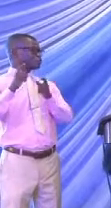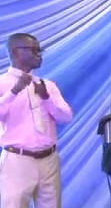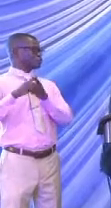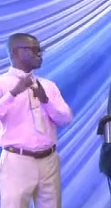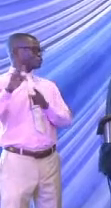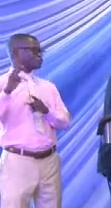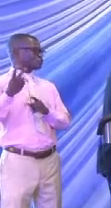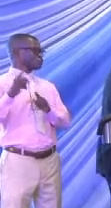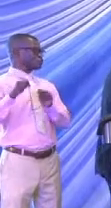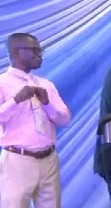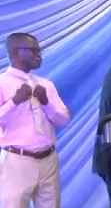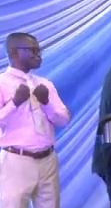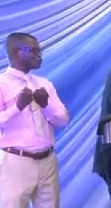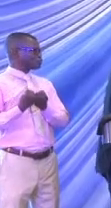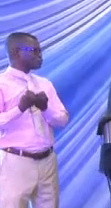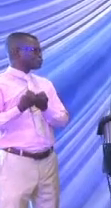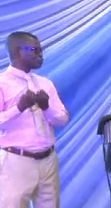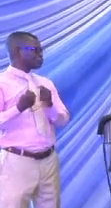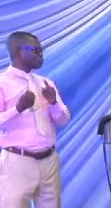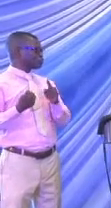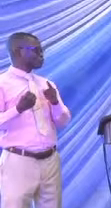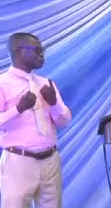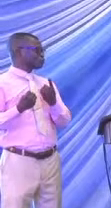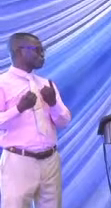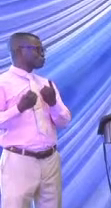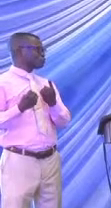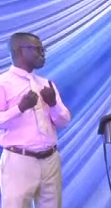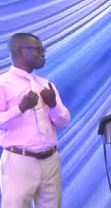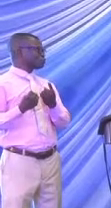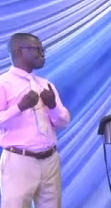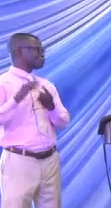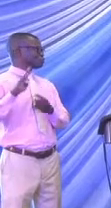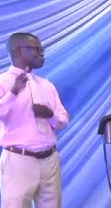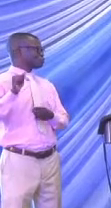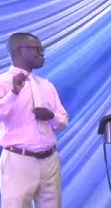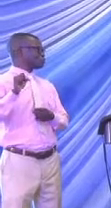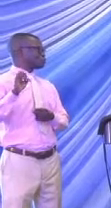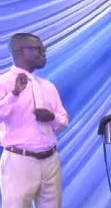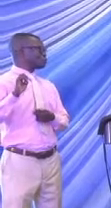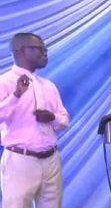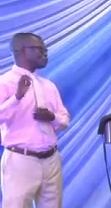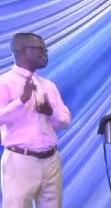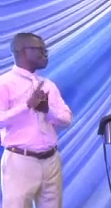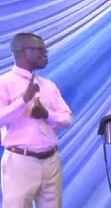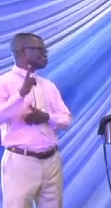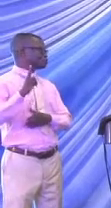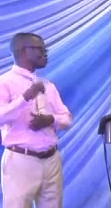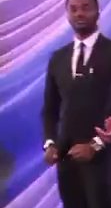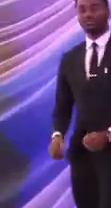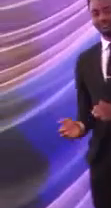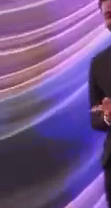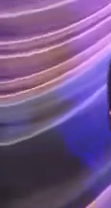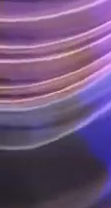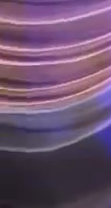team. The first teamer is Base University.